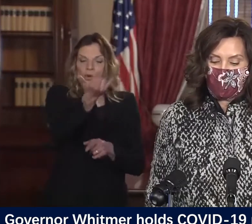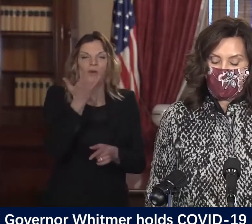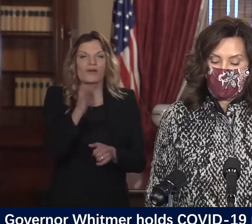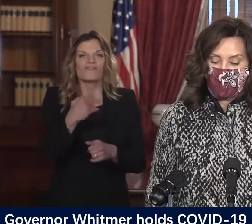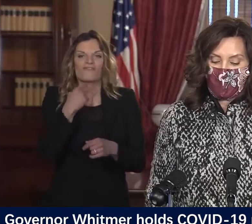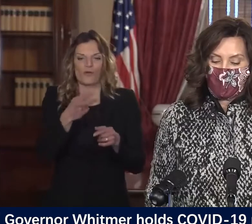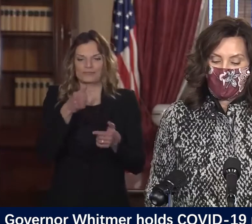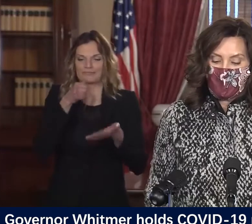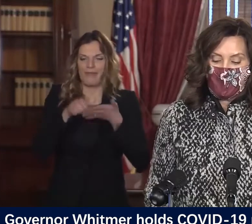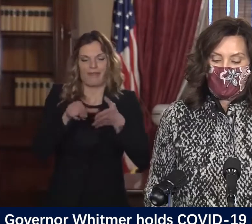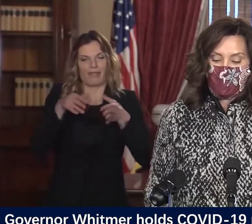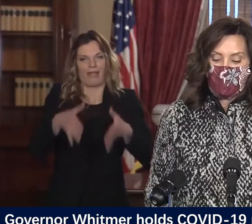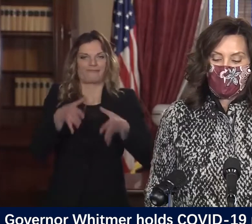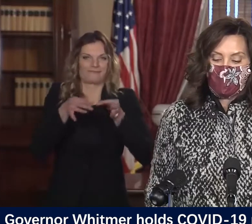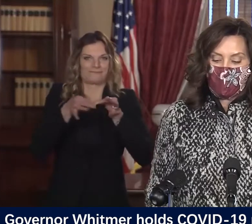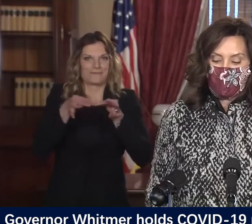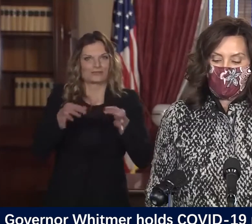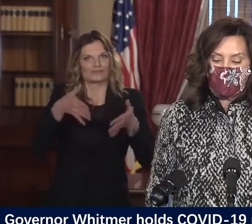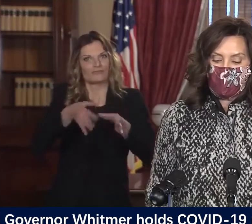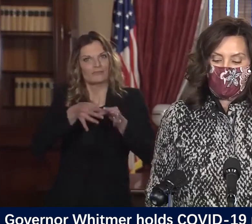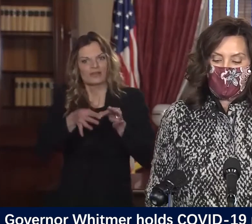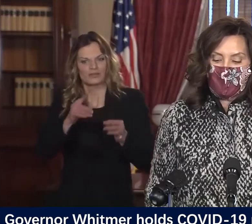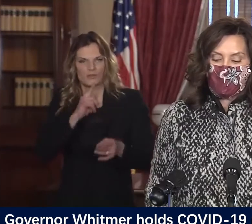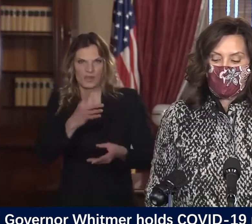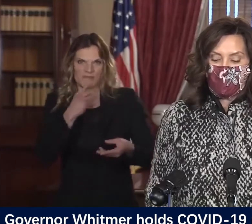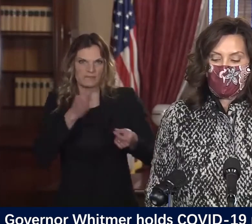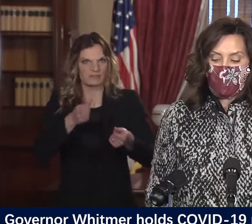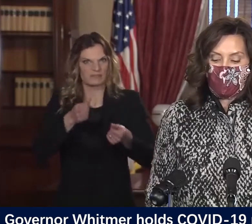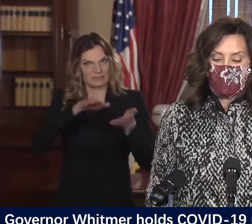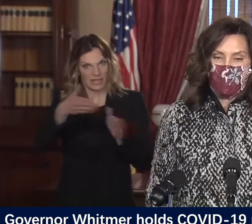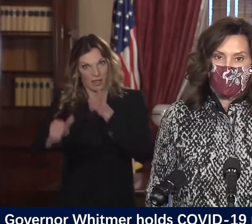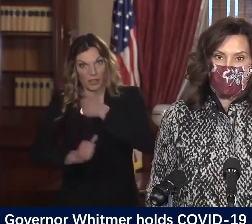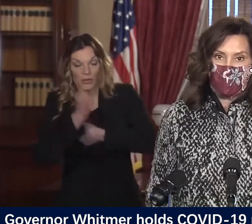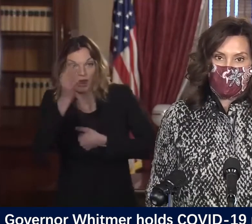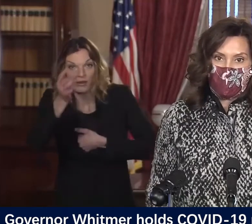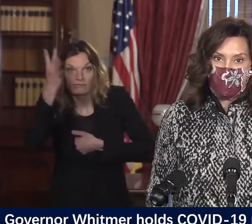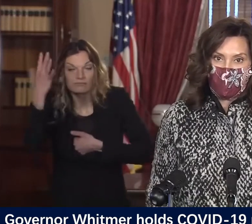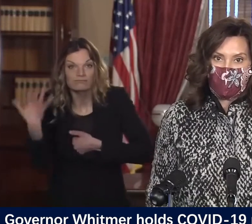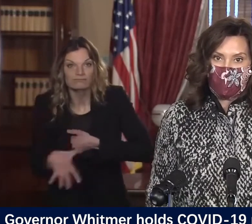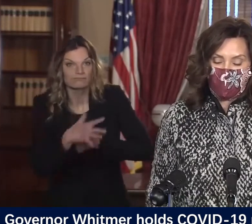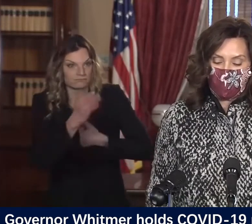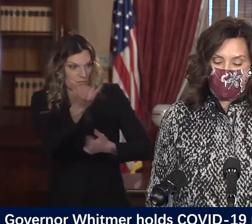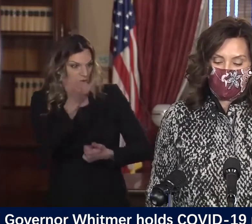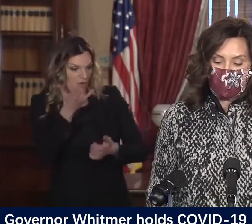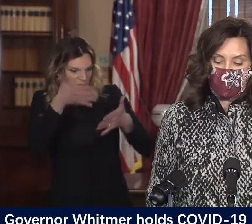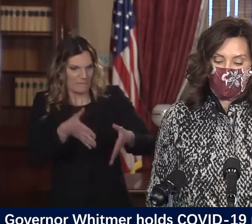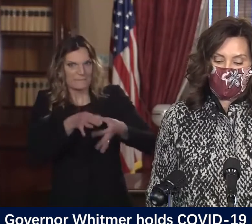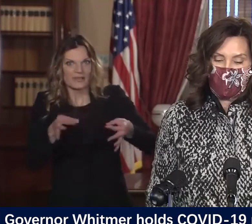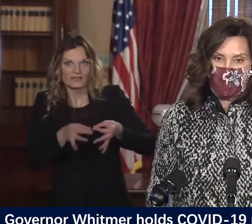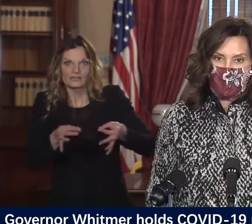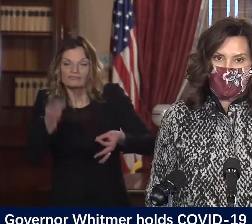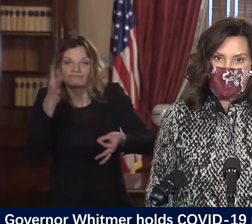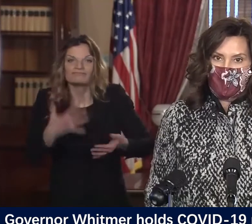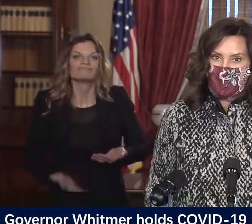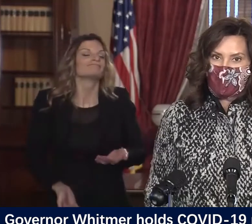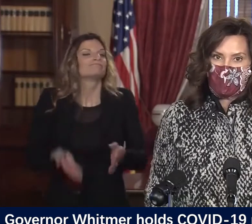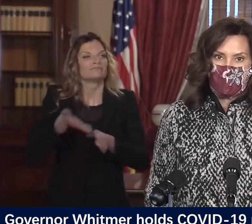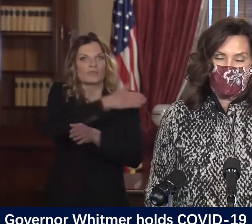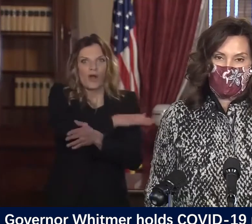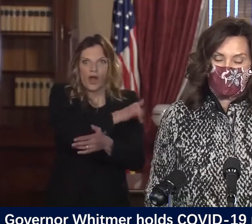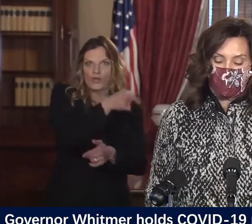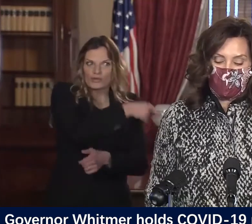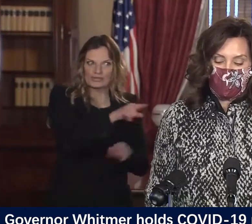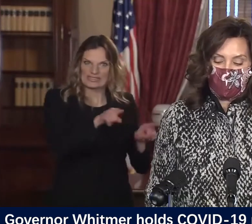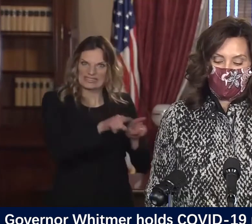Giuliani. And Speaker Chatfield said that threats have been made against him and his family. This